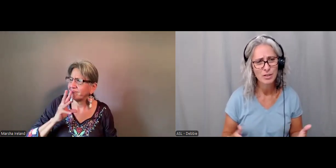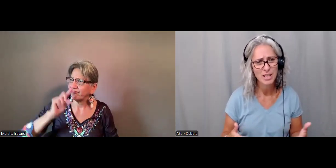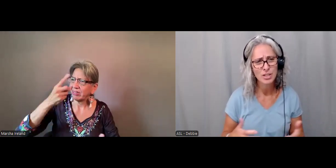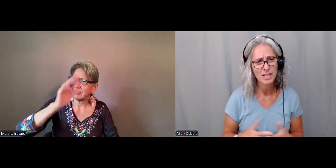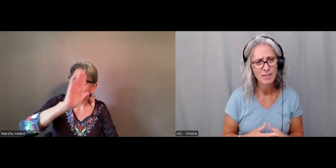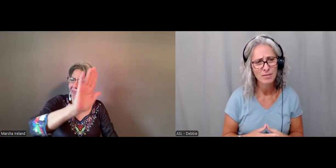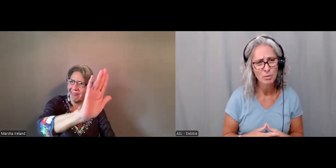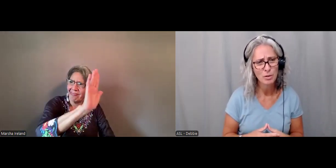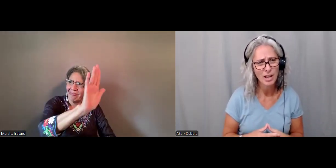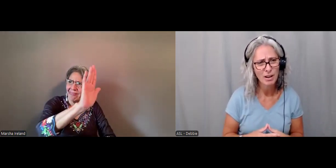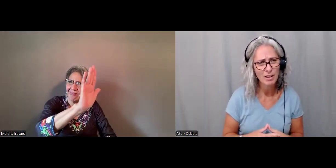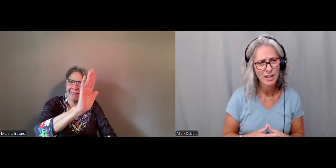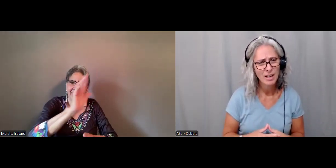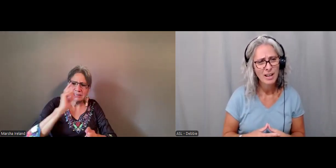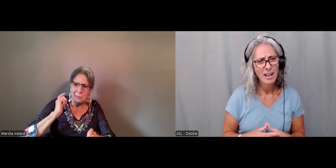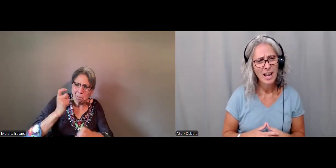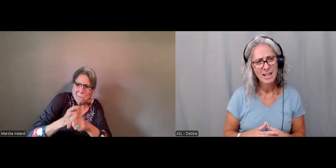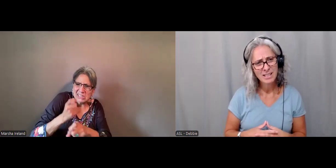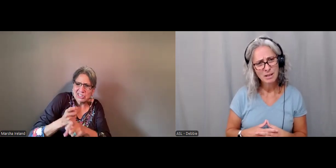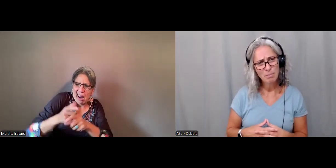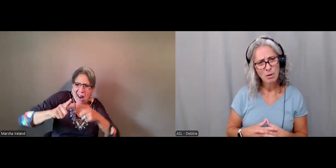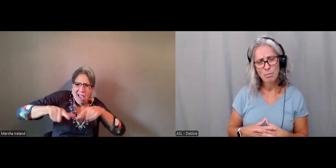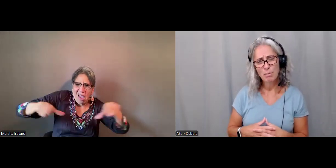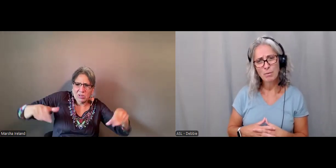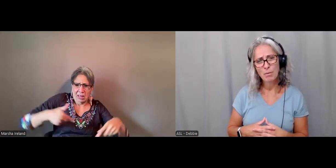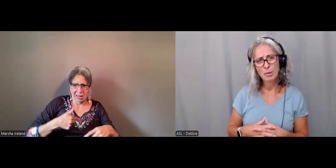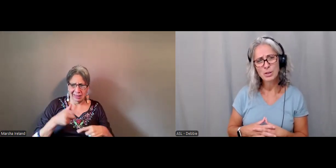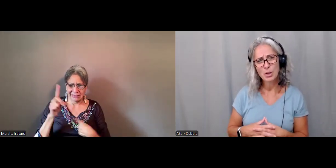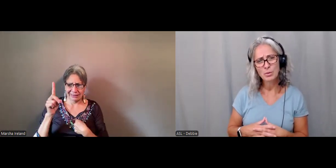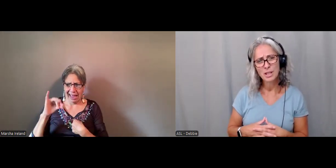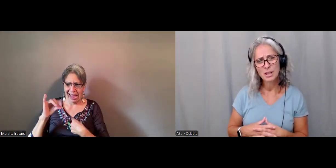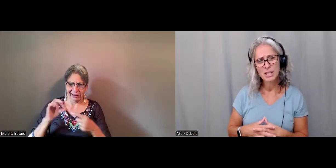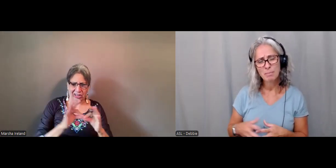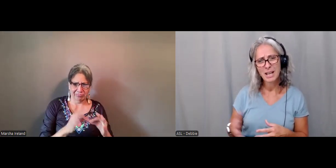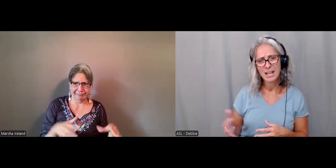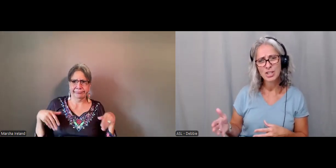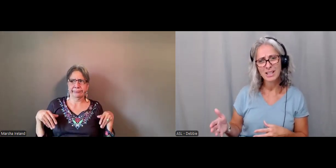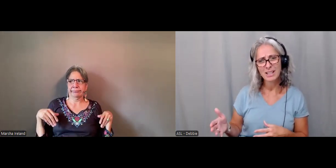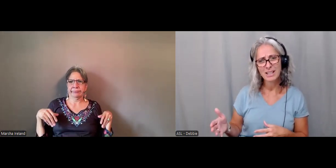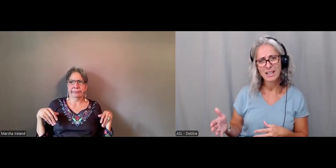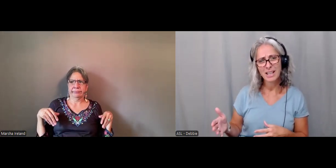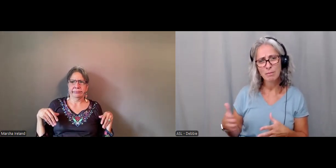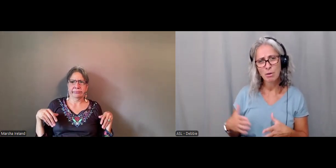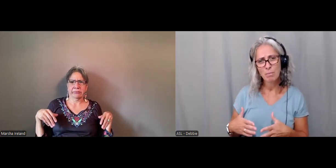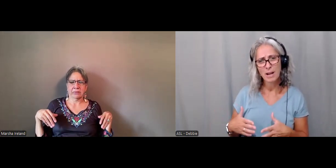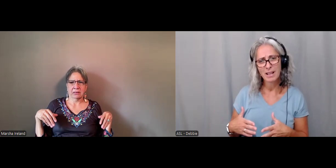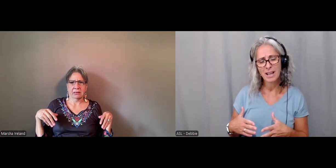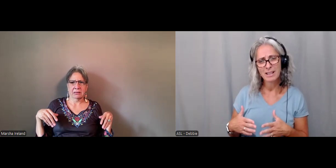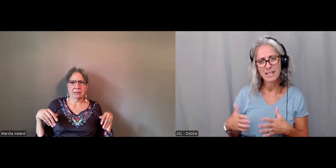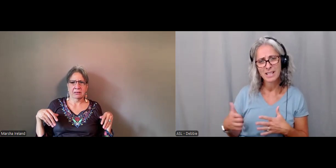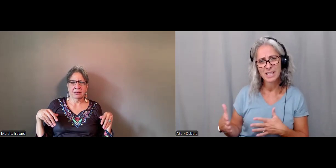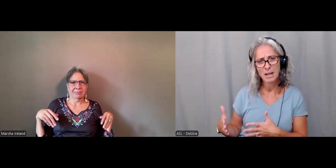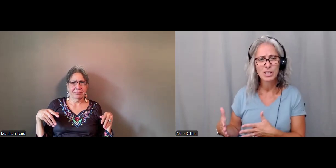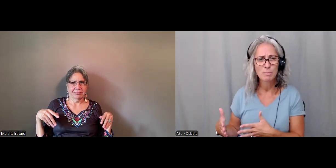at First Nations deaf interpreter there. And the Pope, it was only the Spanish, like the Pope